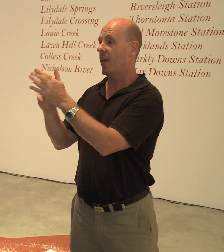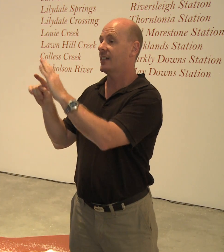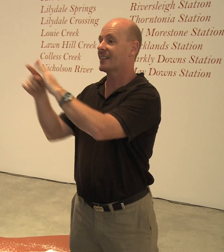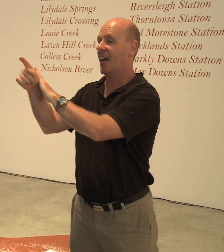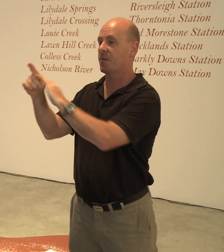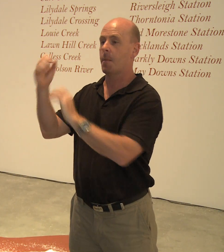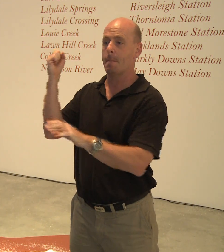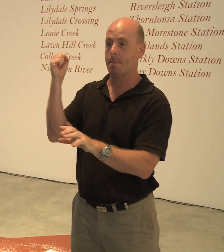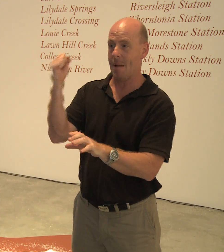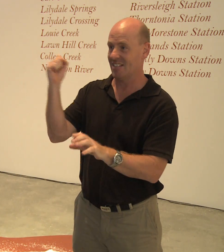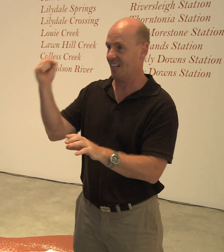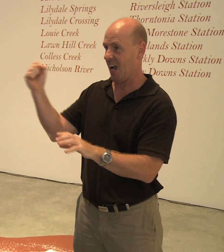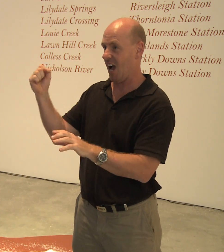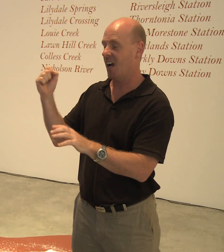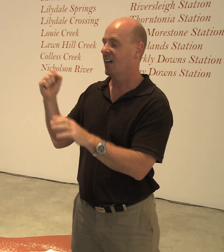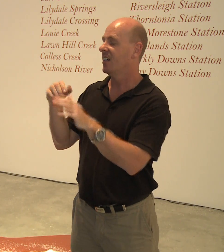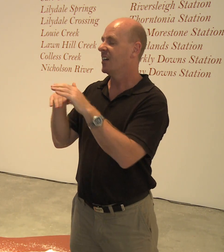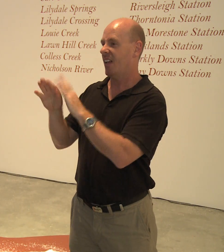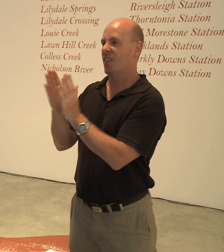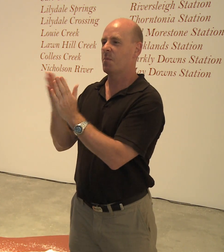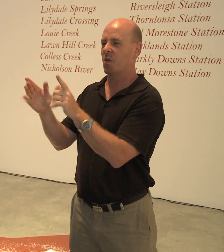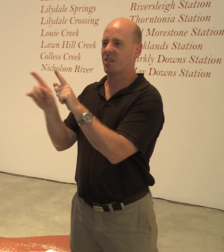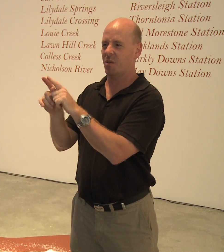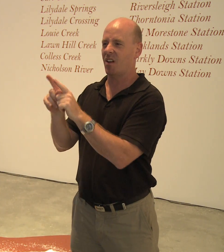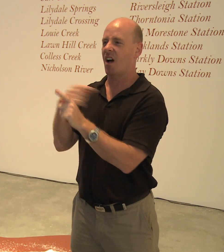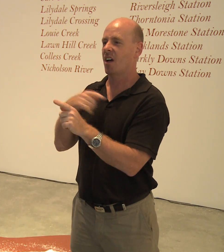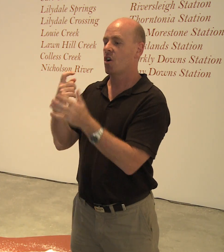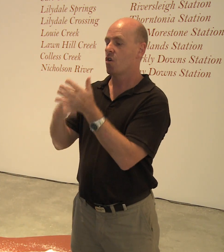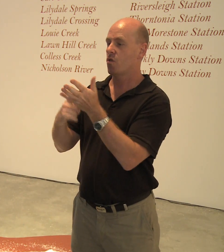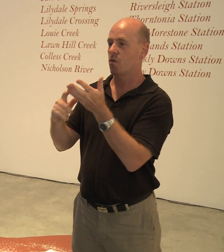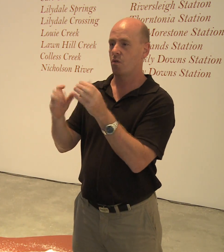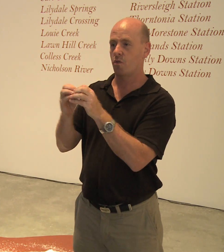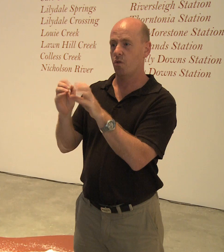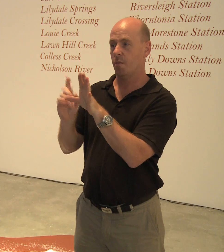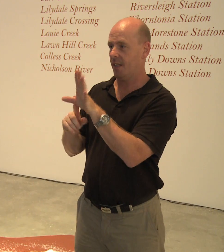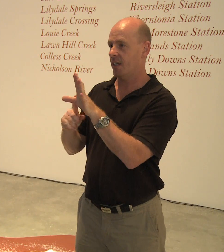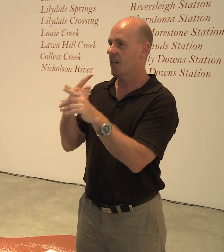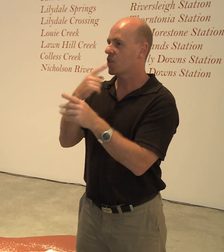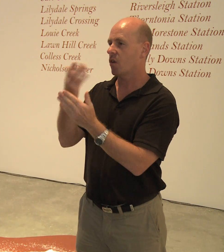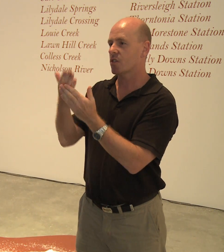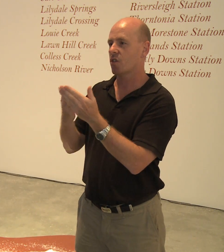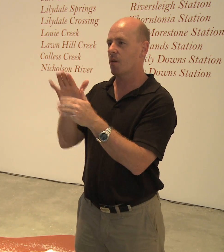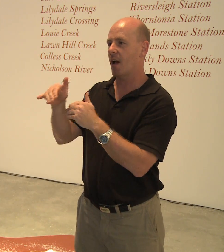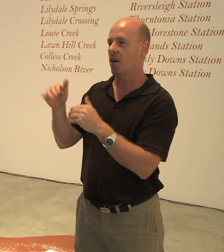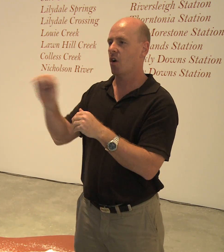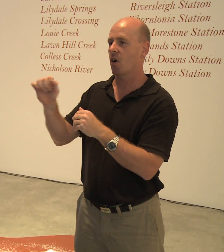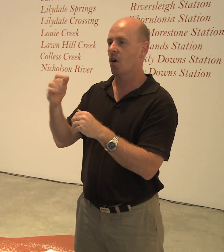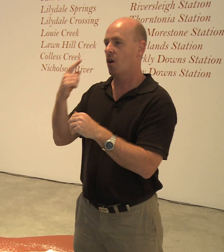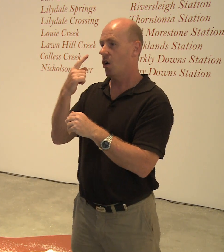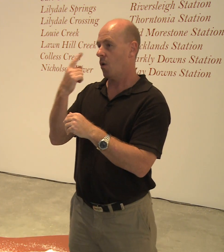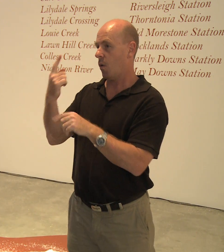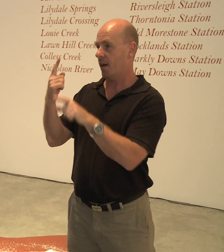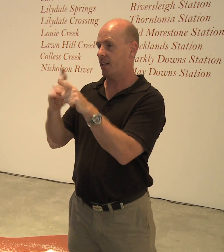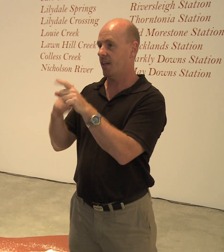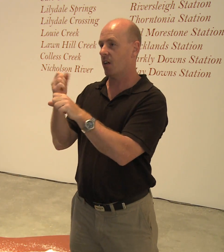And this is in Tony Roberts' book as well, so I'll read it from the book. Ruby told a story about how her Waanyi grandmother,